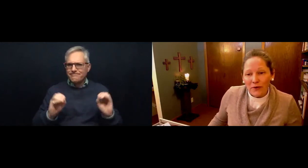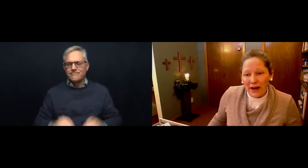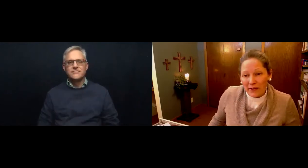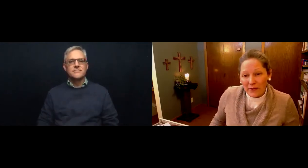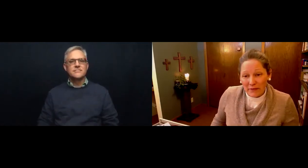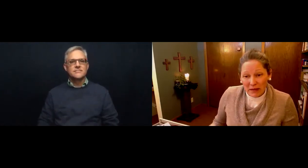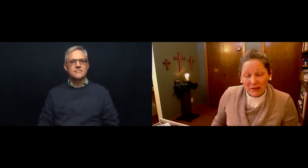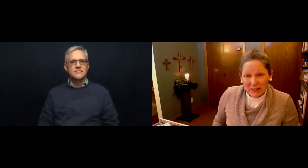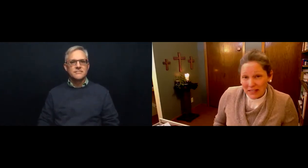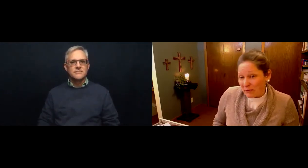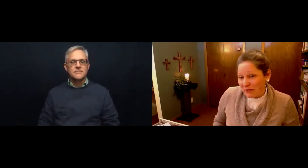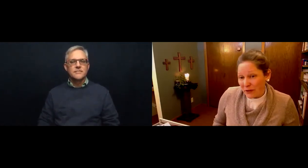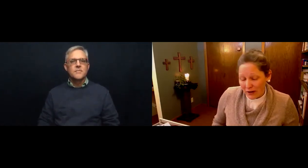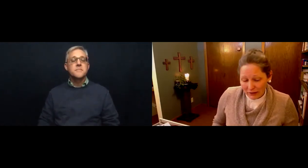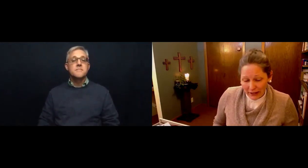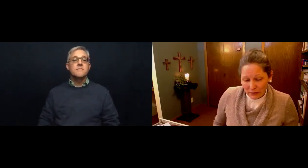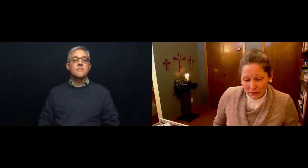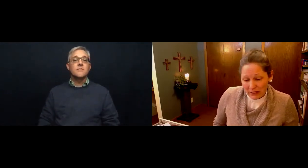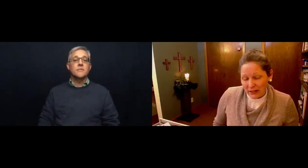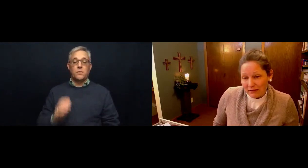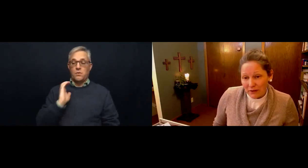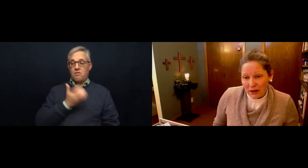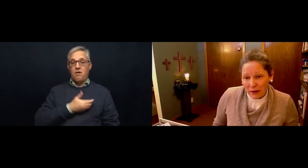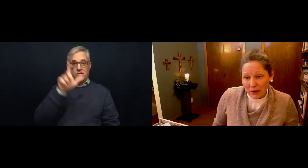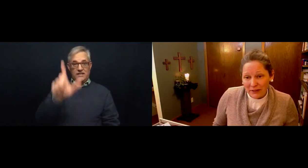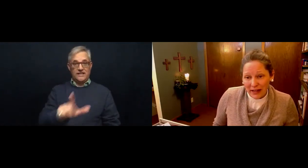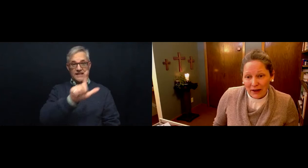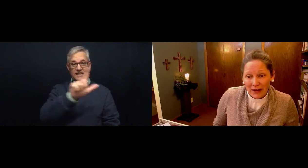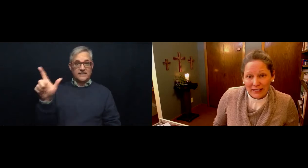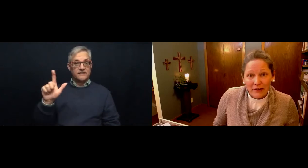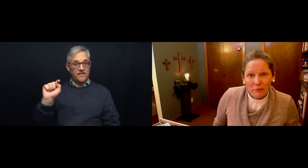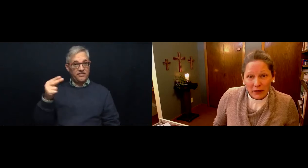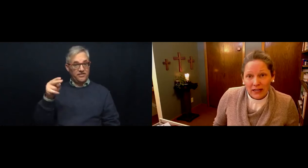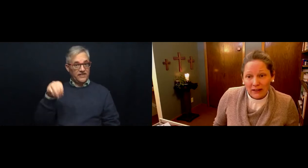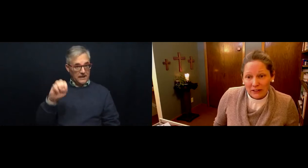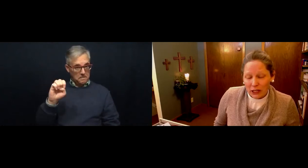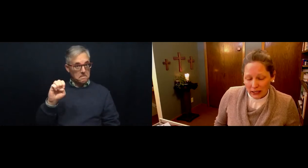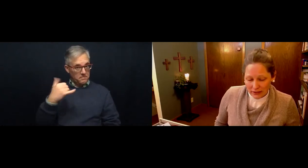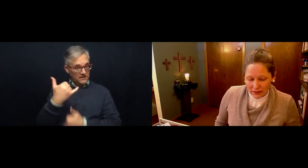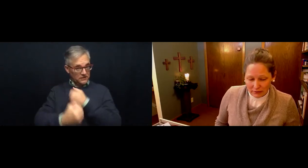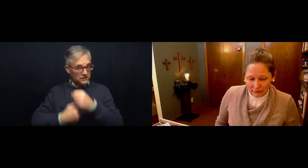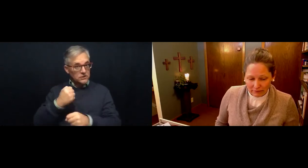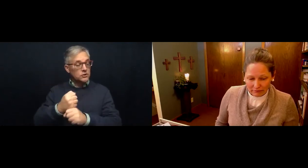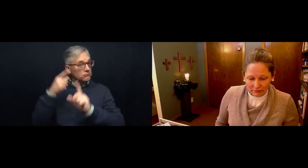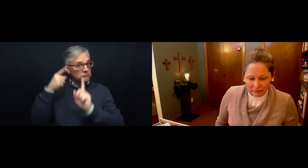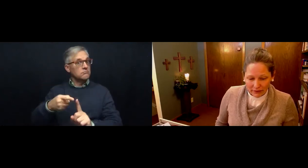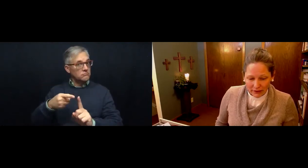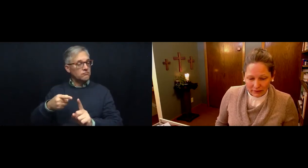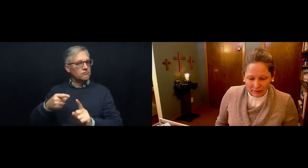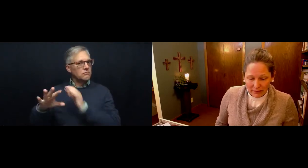So the theme for our Lent will be around that idea of breaking the chains.